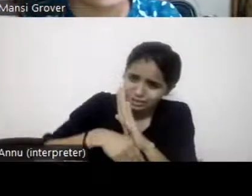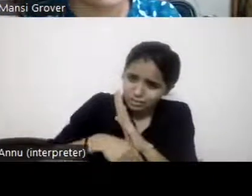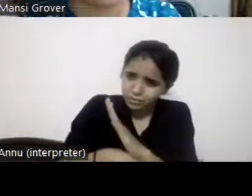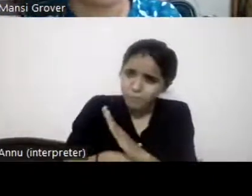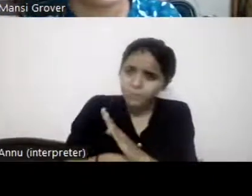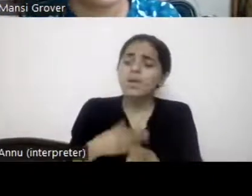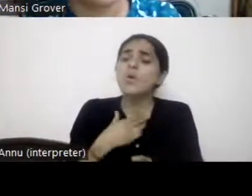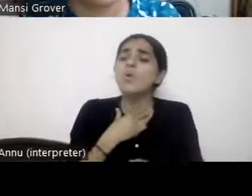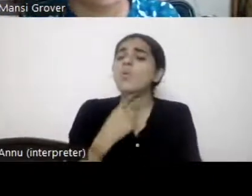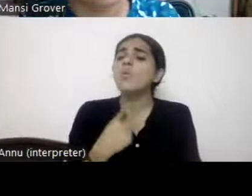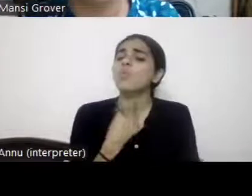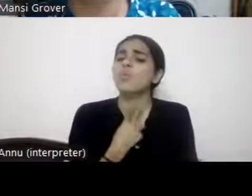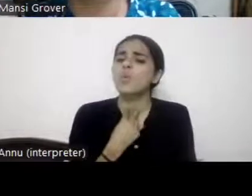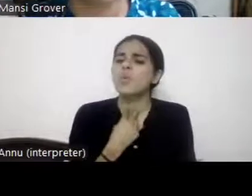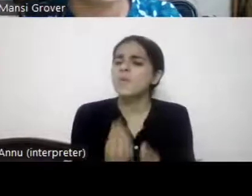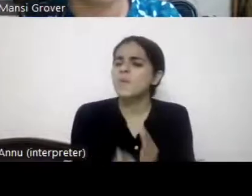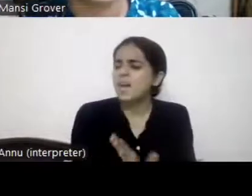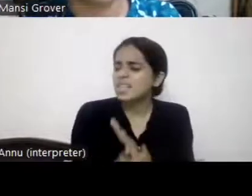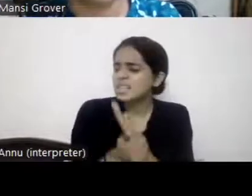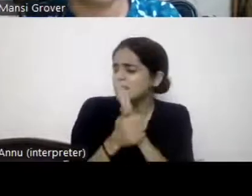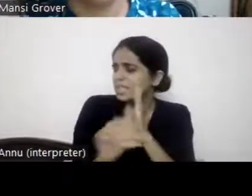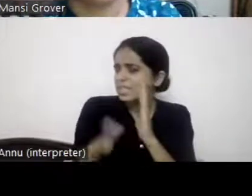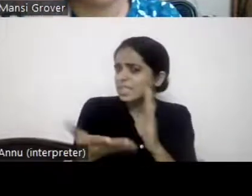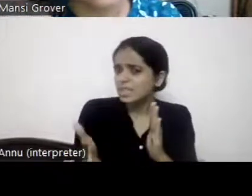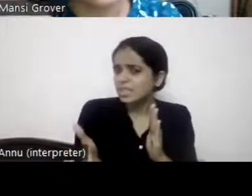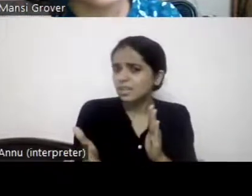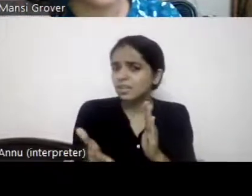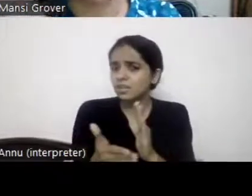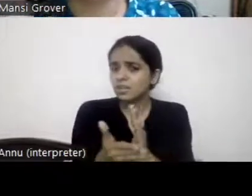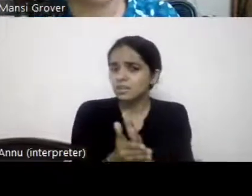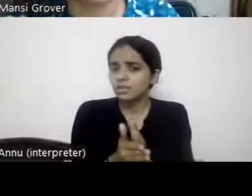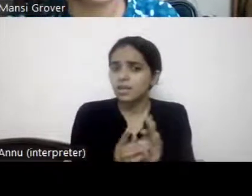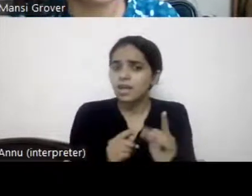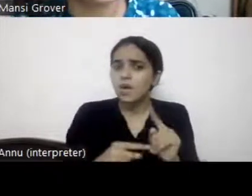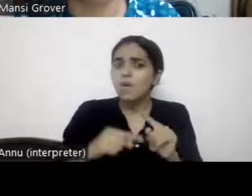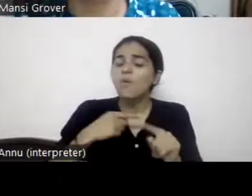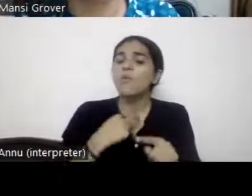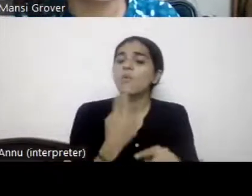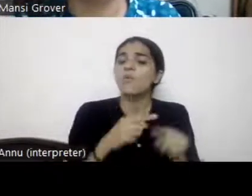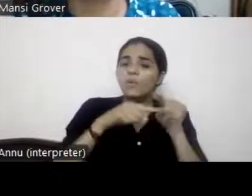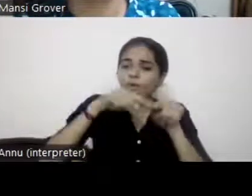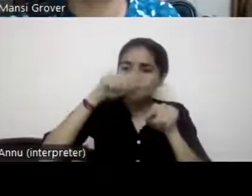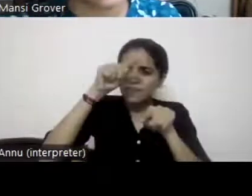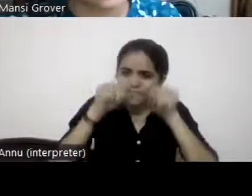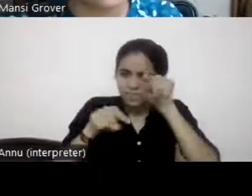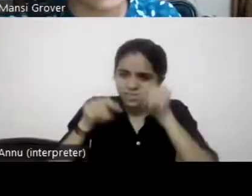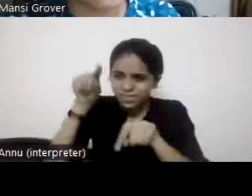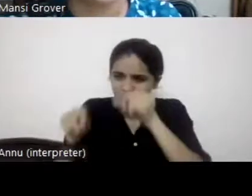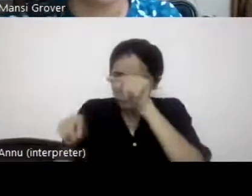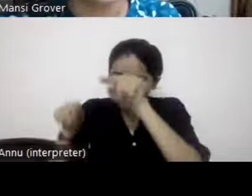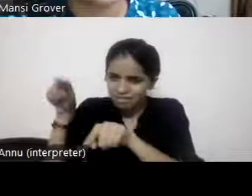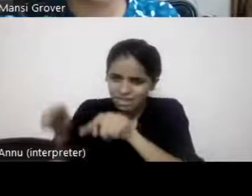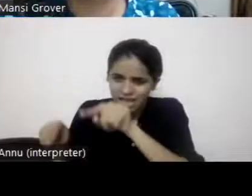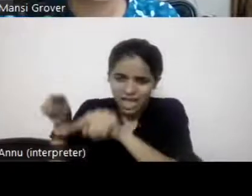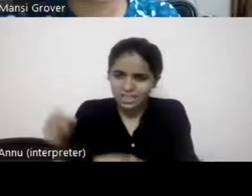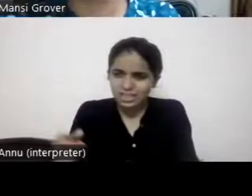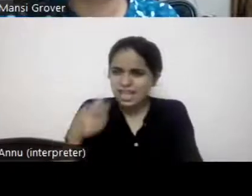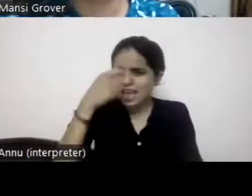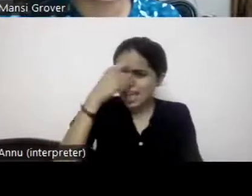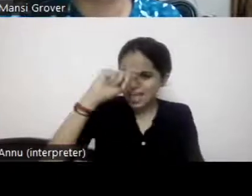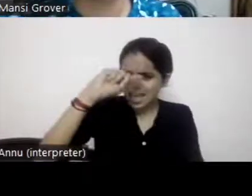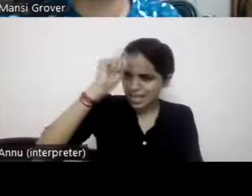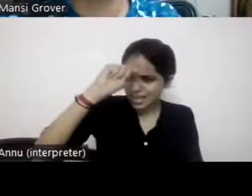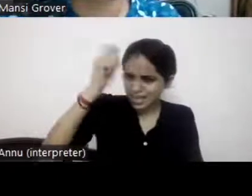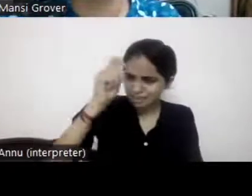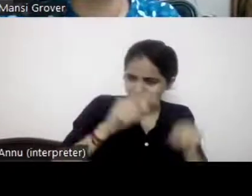sharp enough, the vowels too open. The rising and falling tones of English are strangely absent, replaced